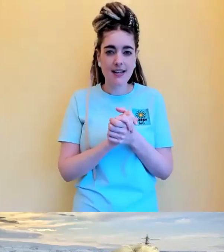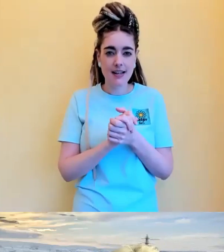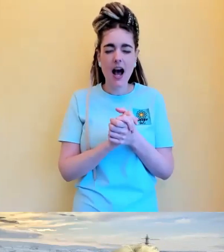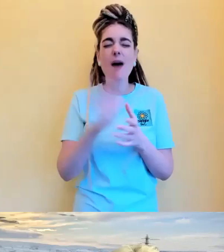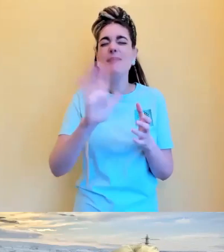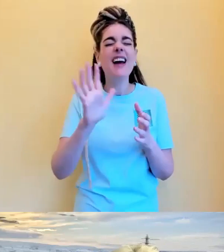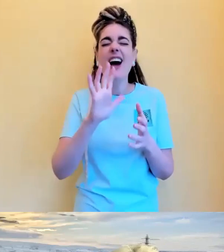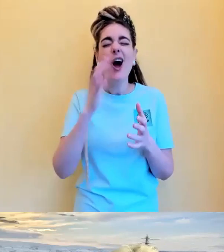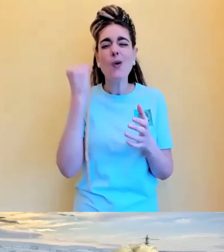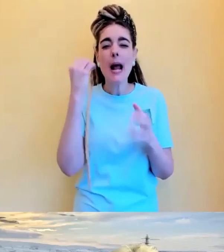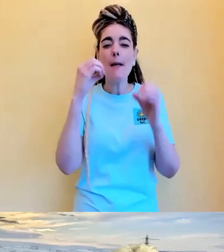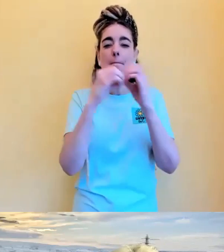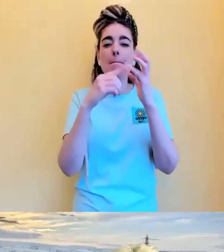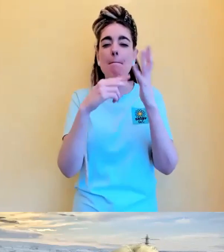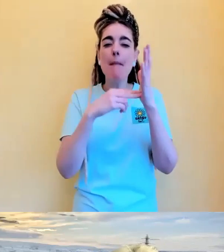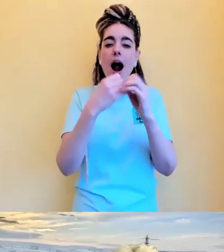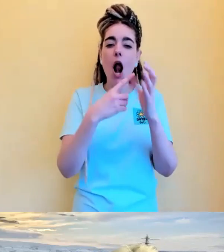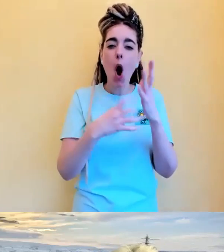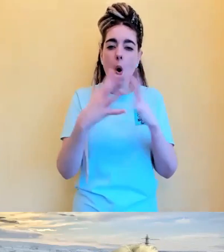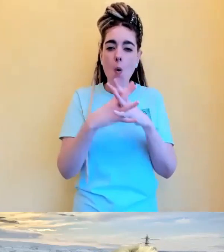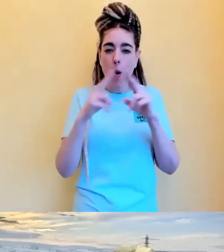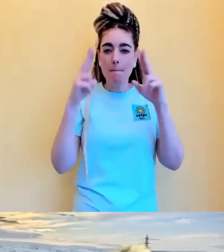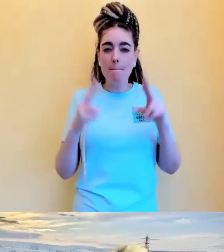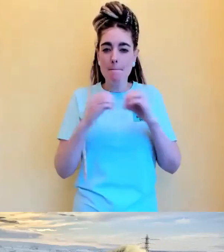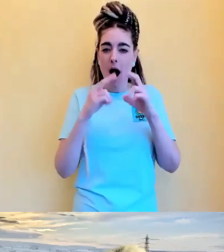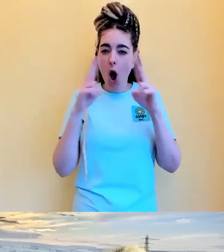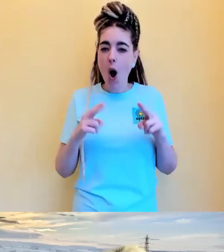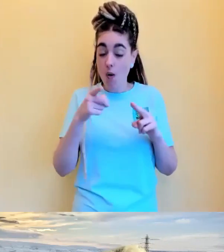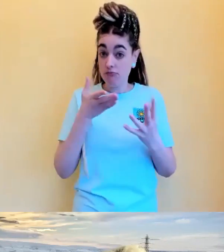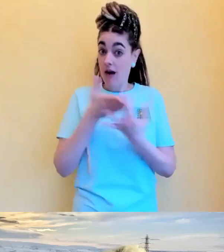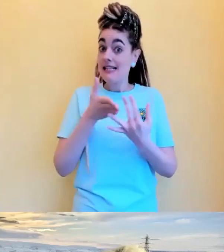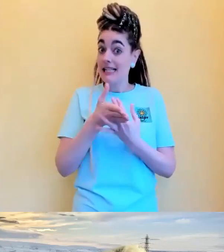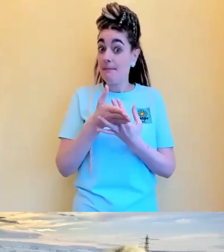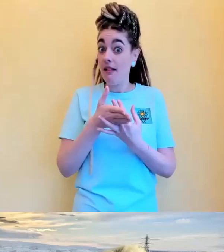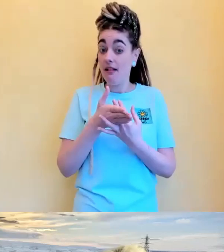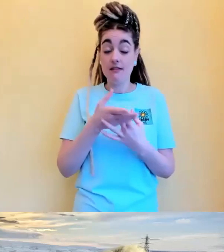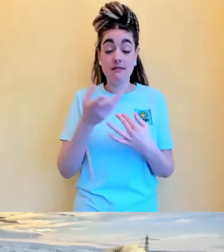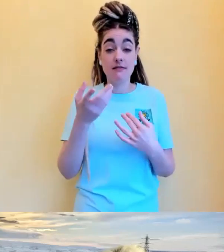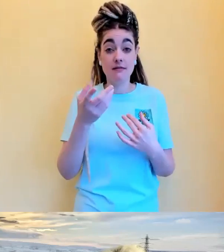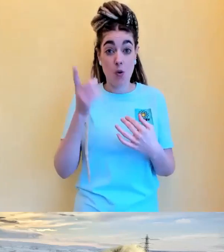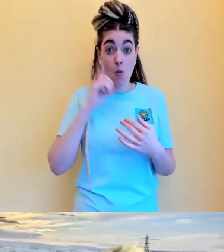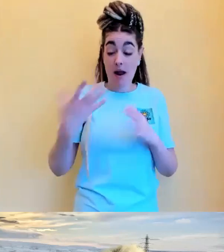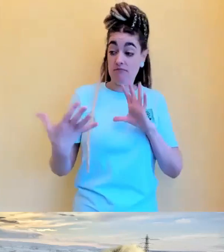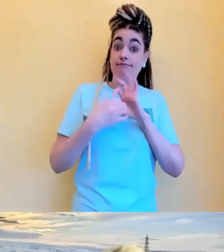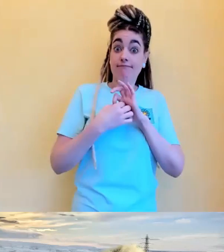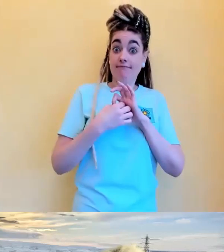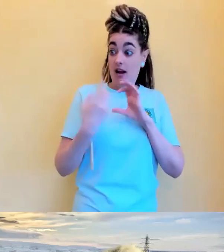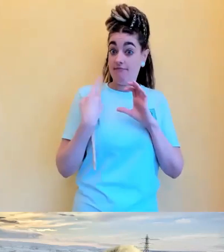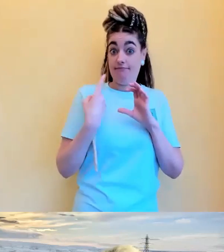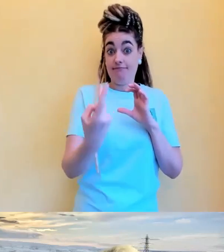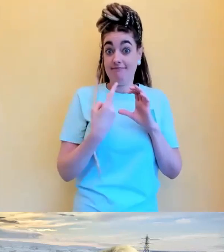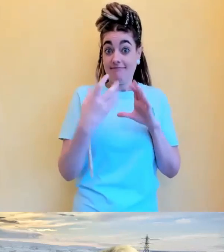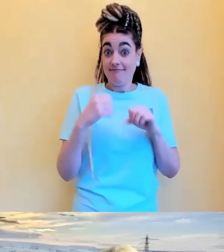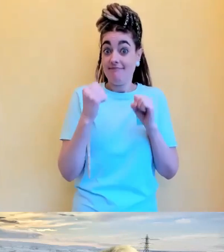bungalows that you can stay in, which are accessible. And we've started to collate